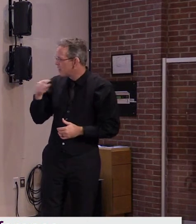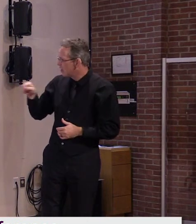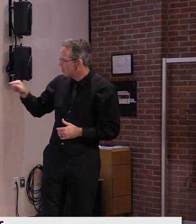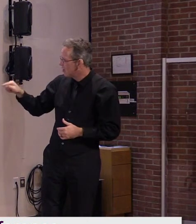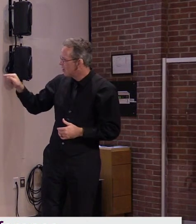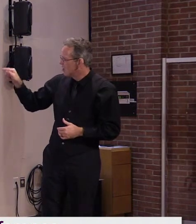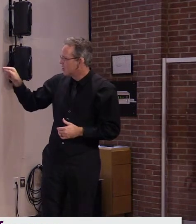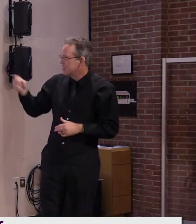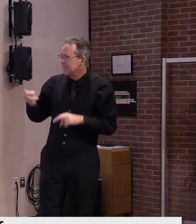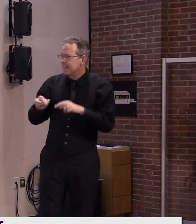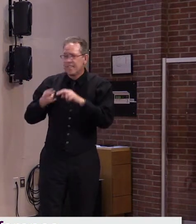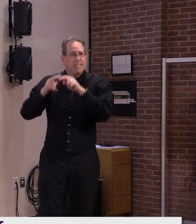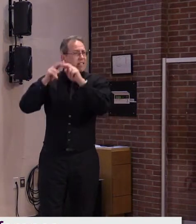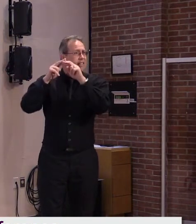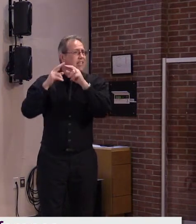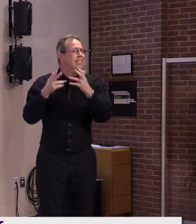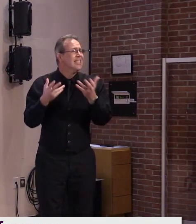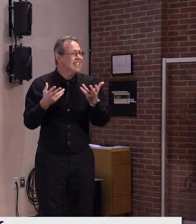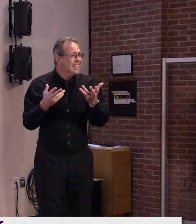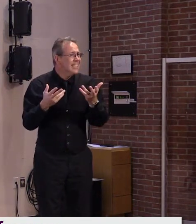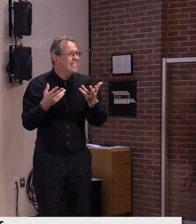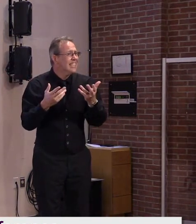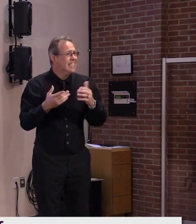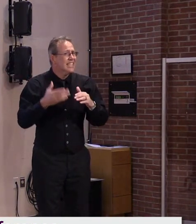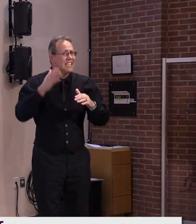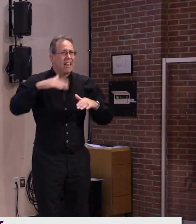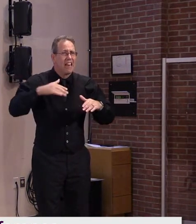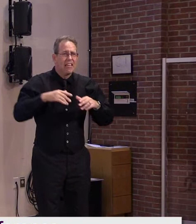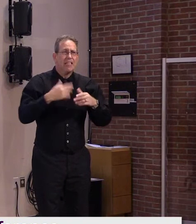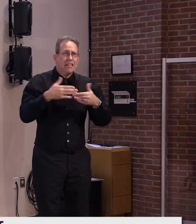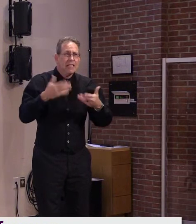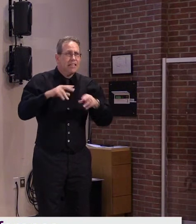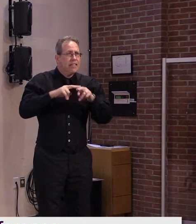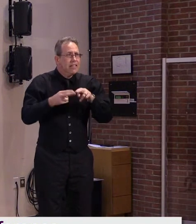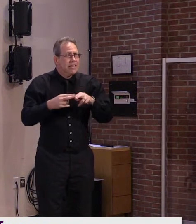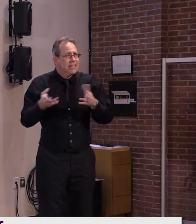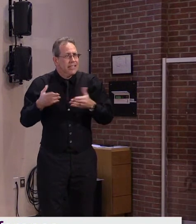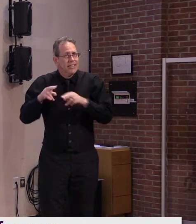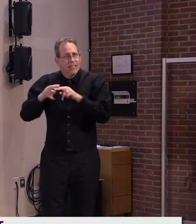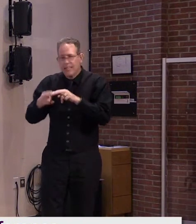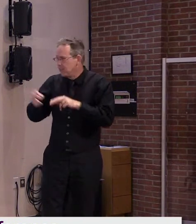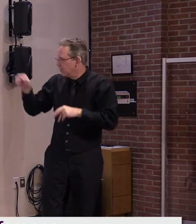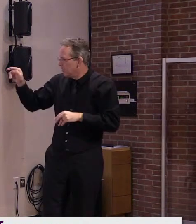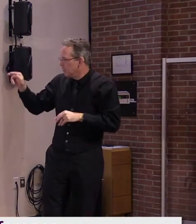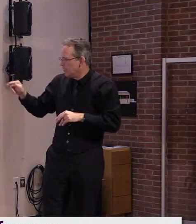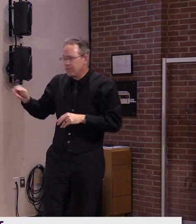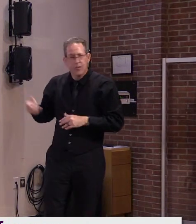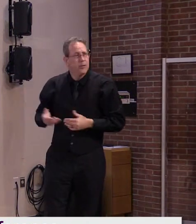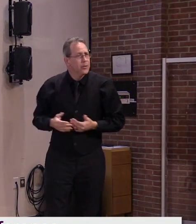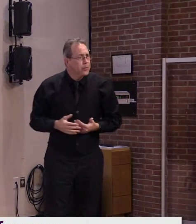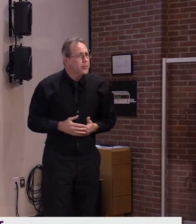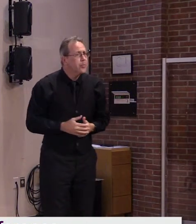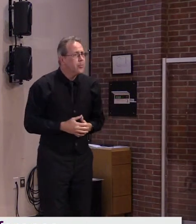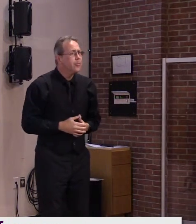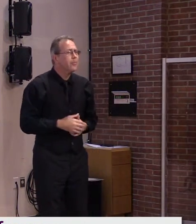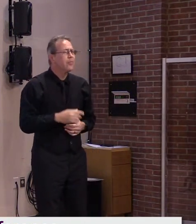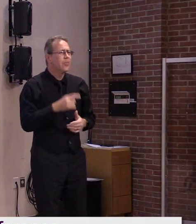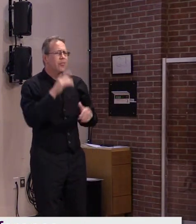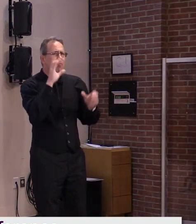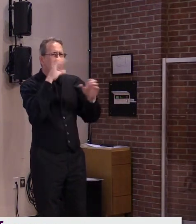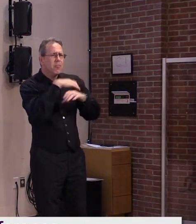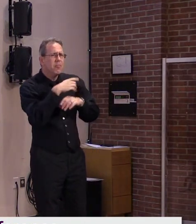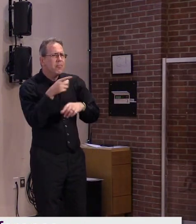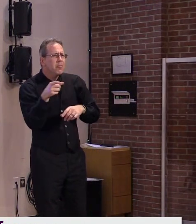middle category and before the states that were the most vaccinated. So again, we talked a little bit about this last week, but the Delta variant and